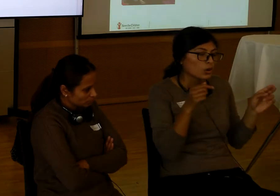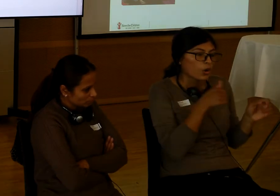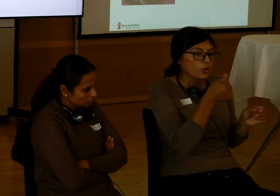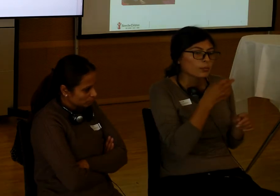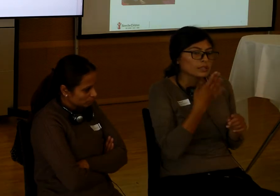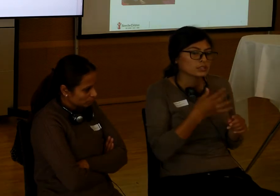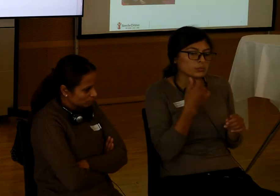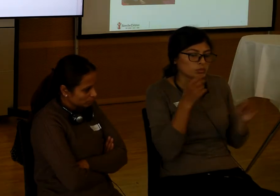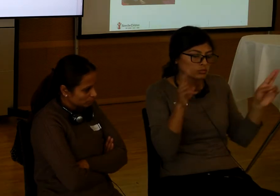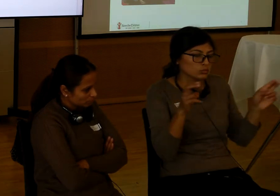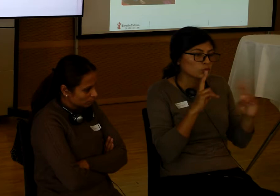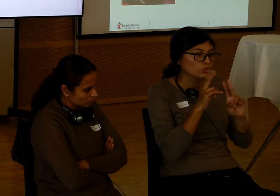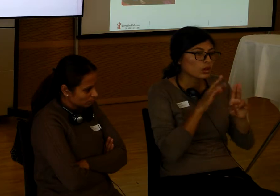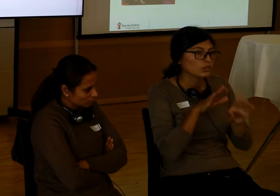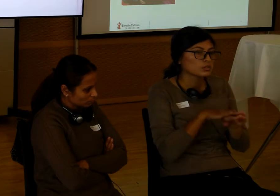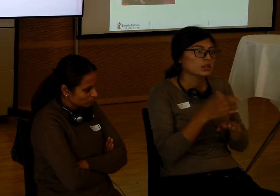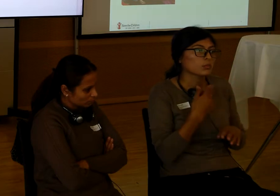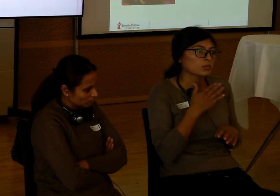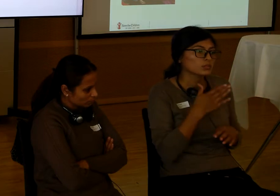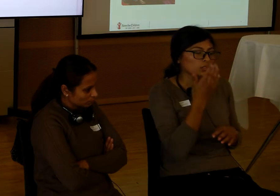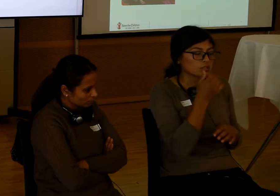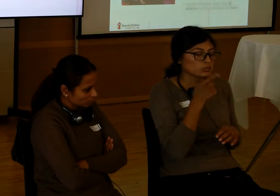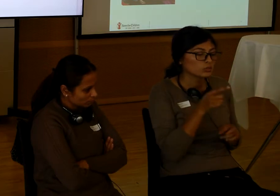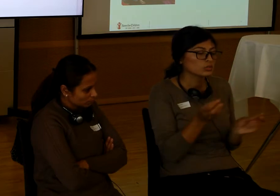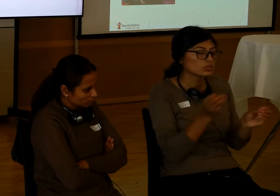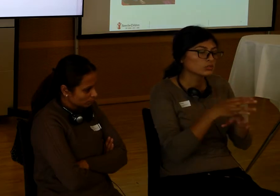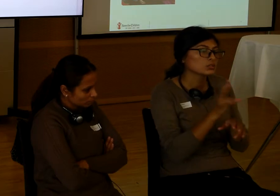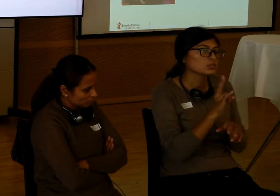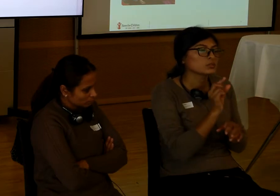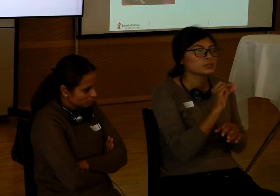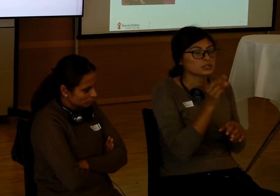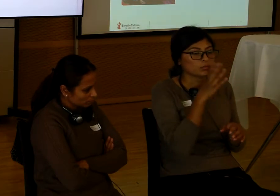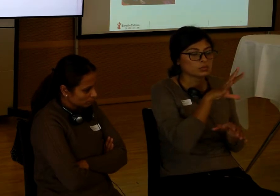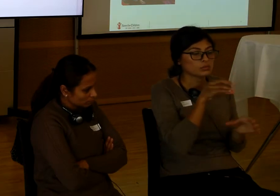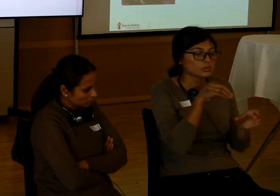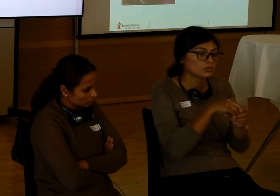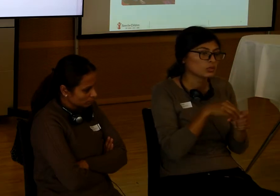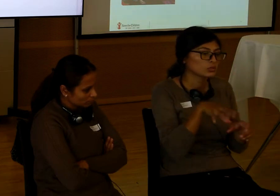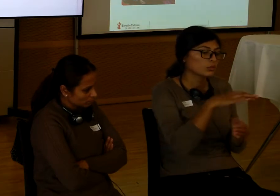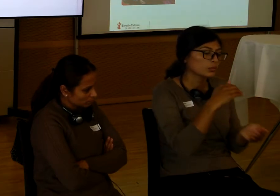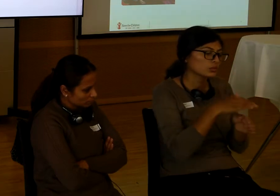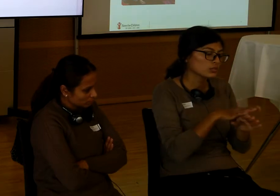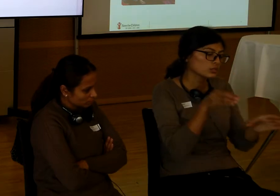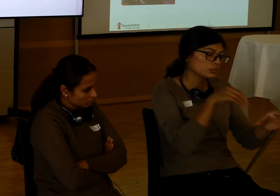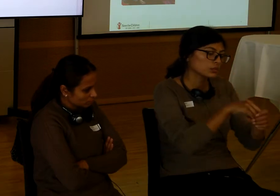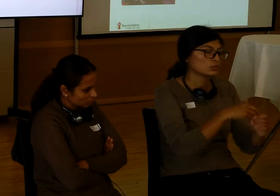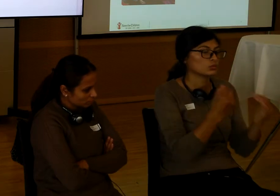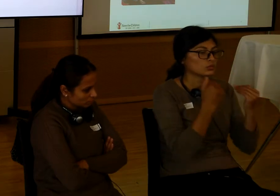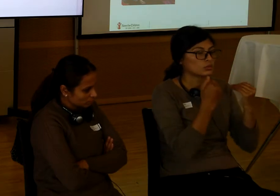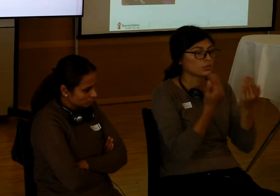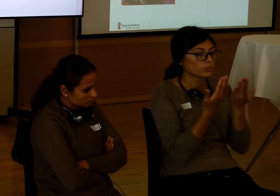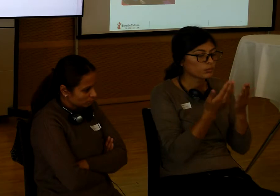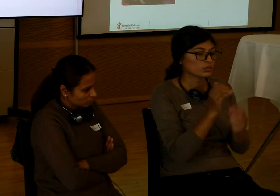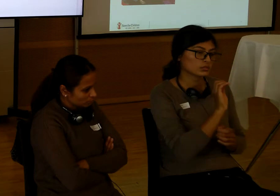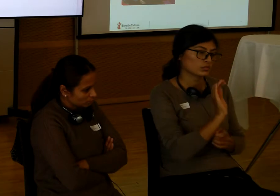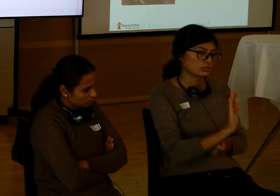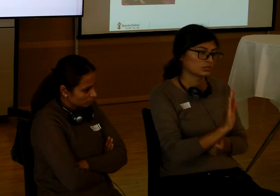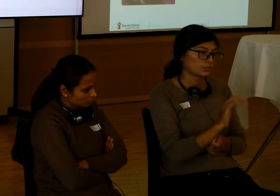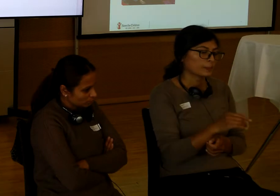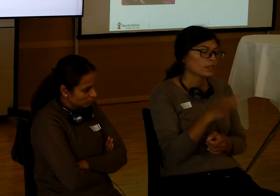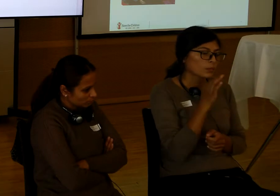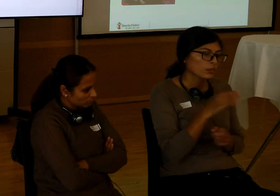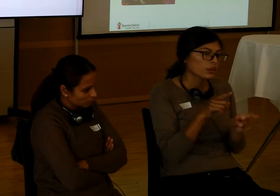inclusion means that all children can fully participate and learn. So actually,